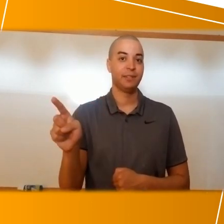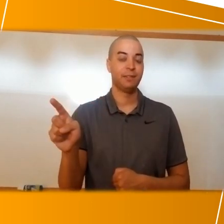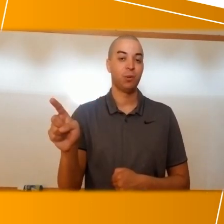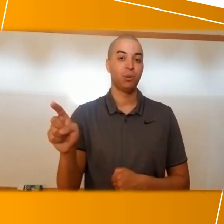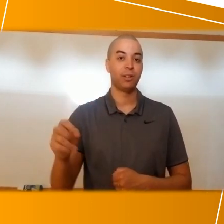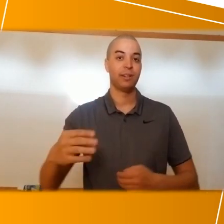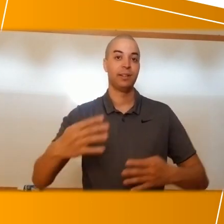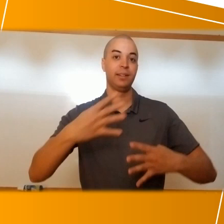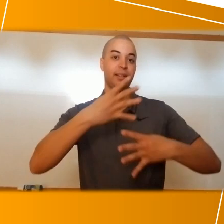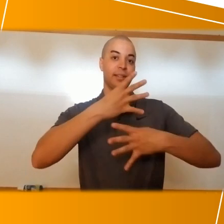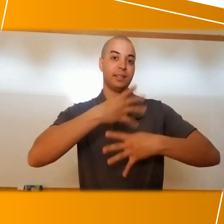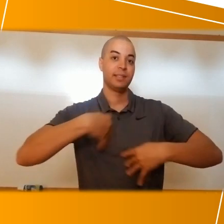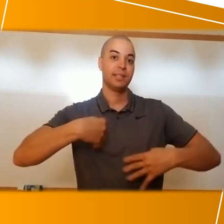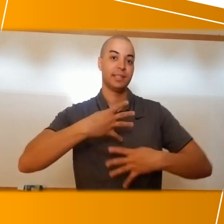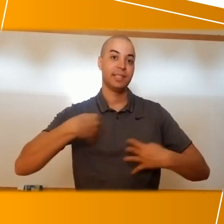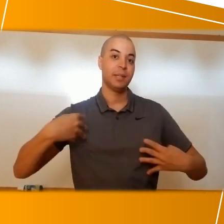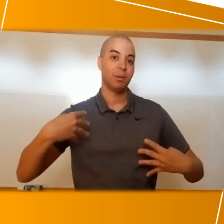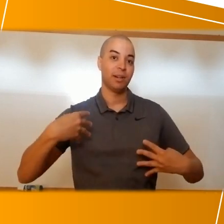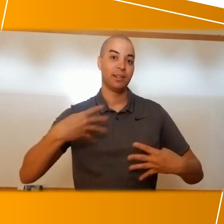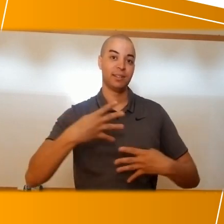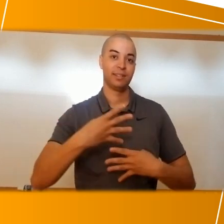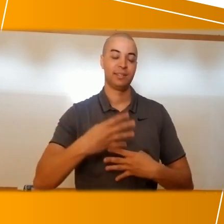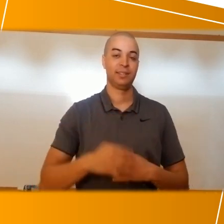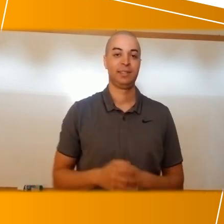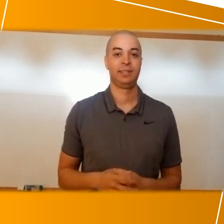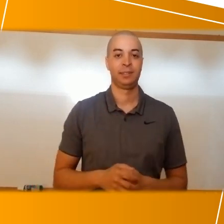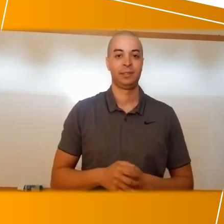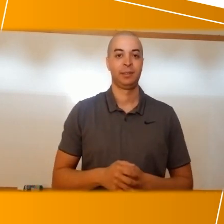Z for zebra.